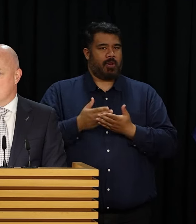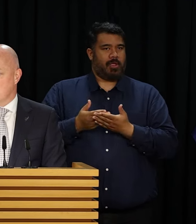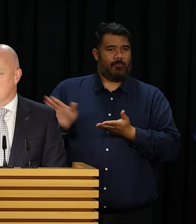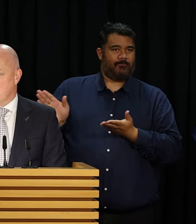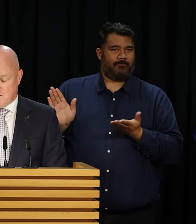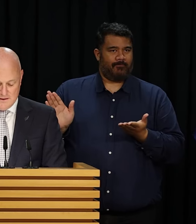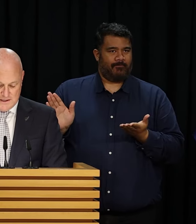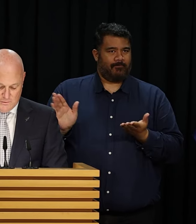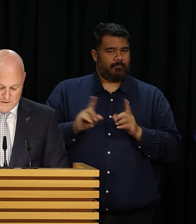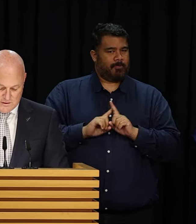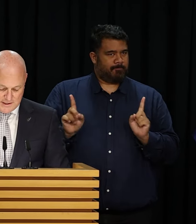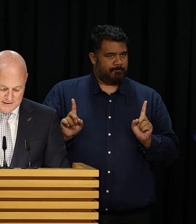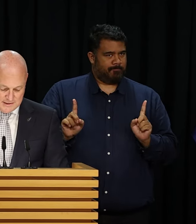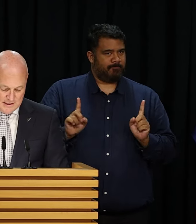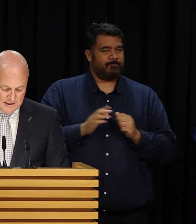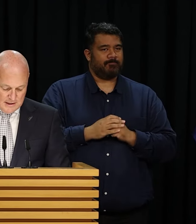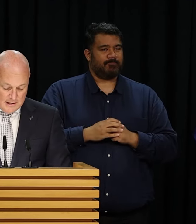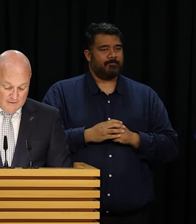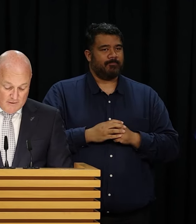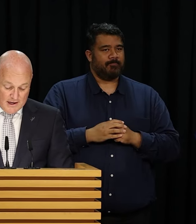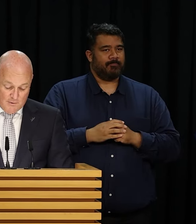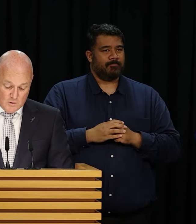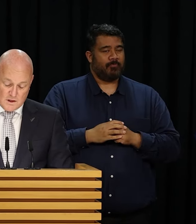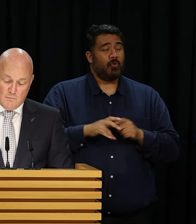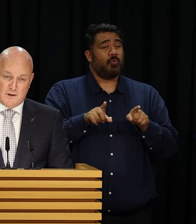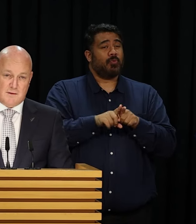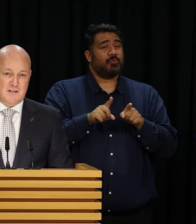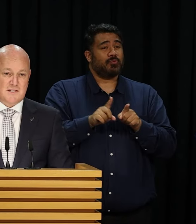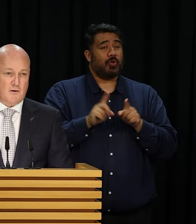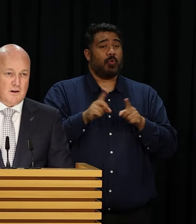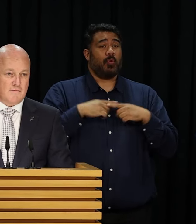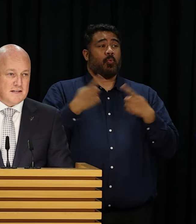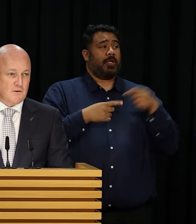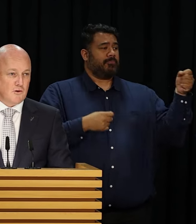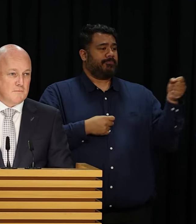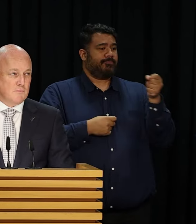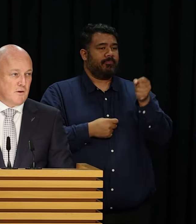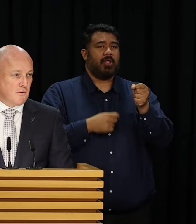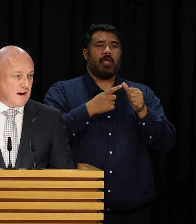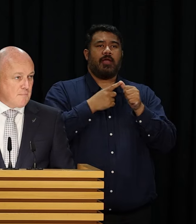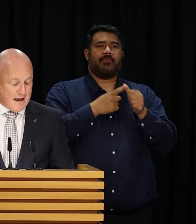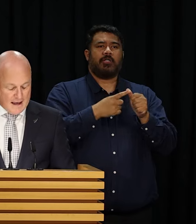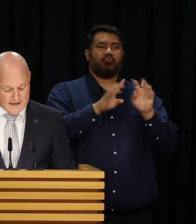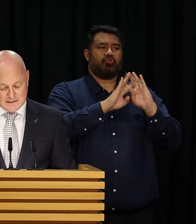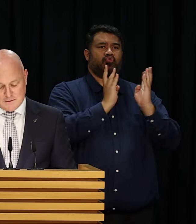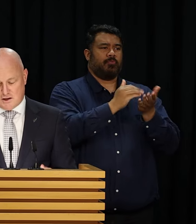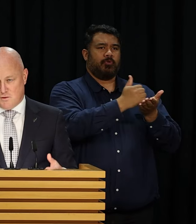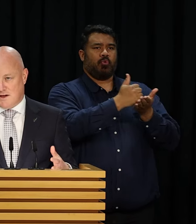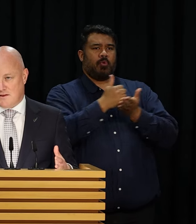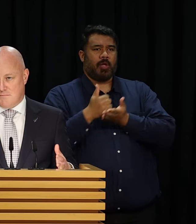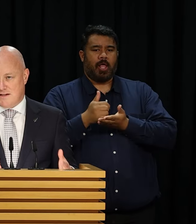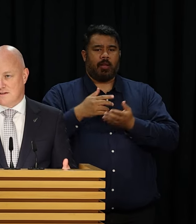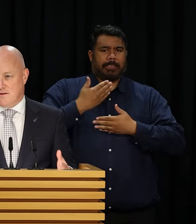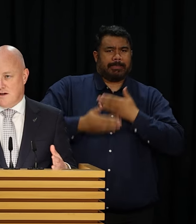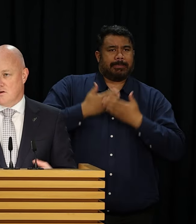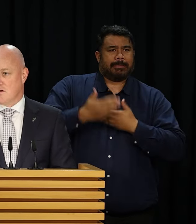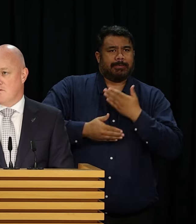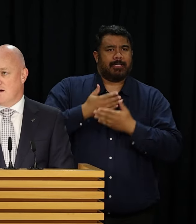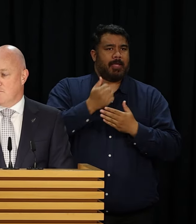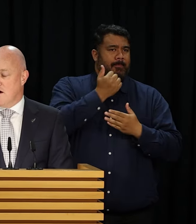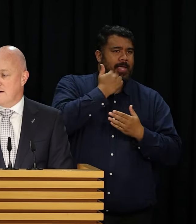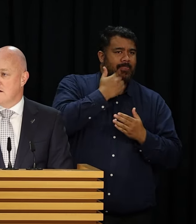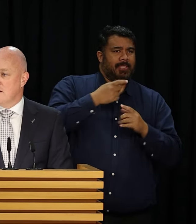from principals, parents, and also kids. And finally, we've also appointed a ministerial advisory group to move with great haste to make sure we get the maths and the